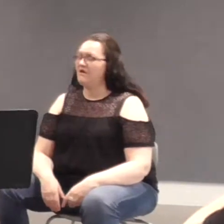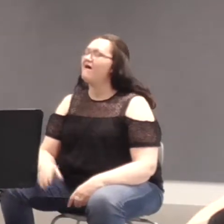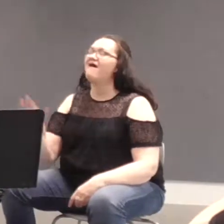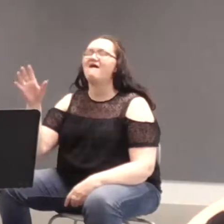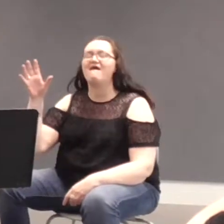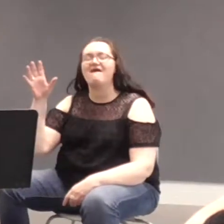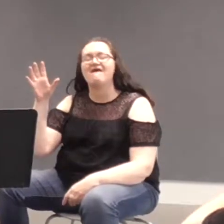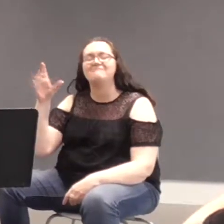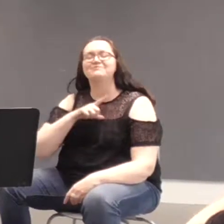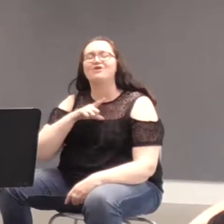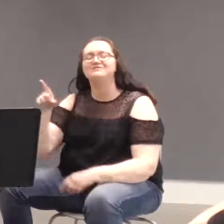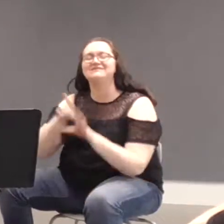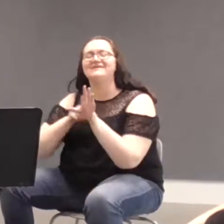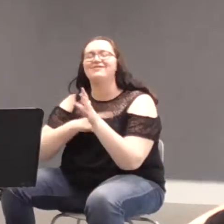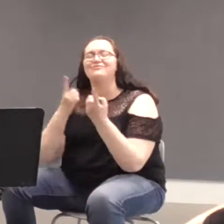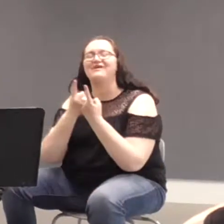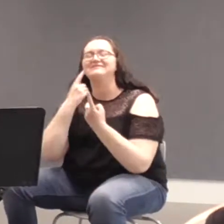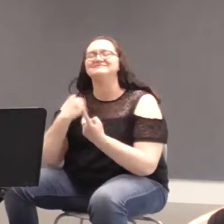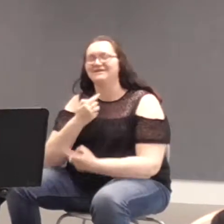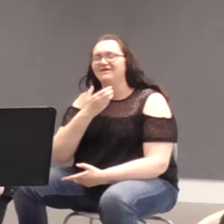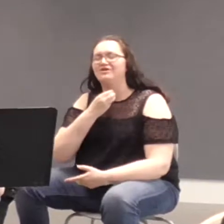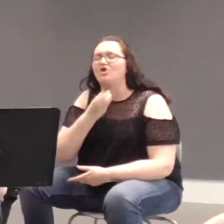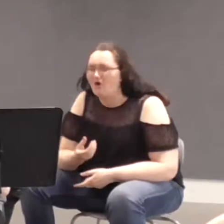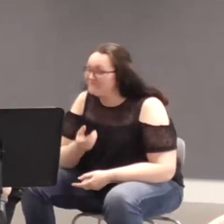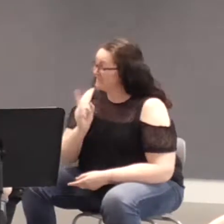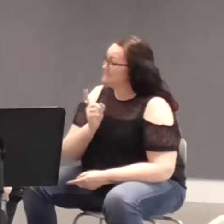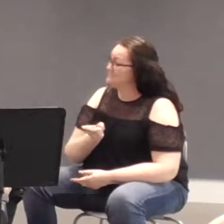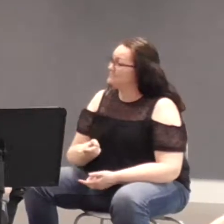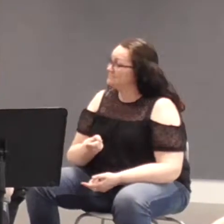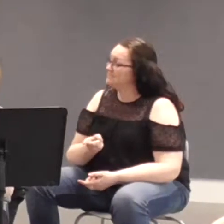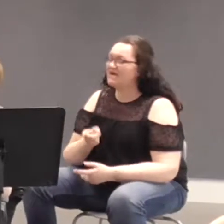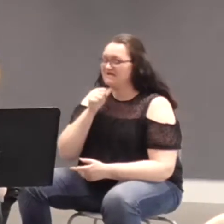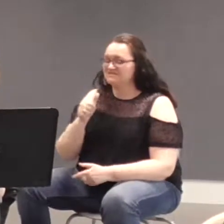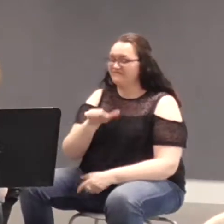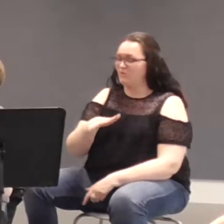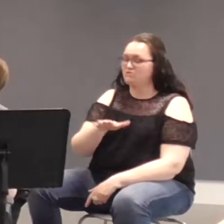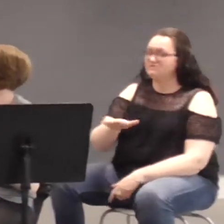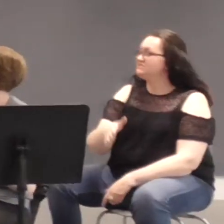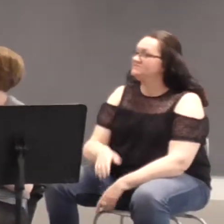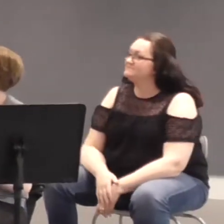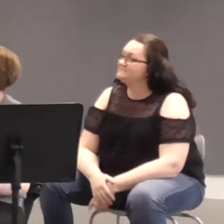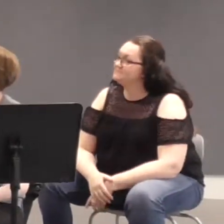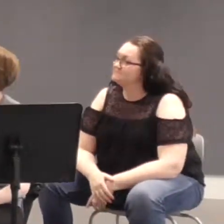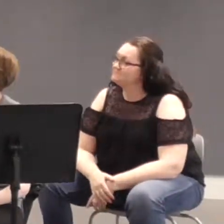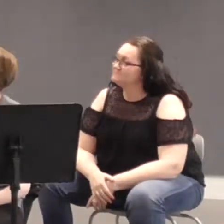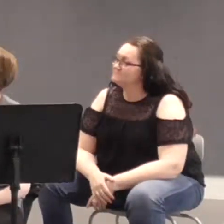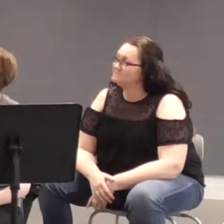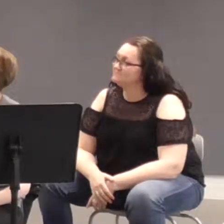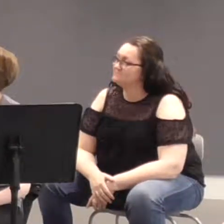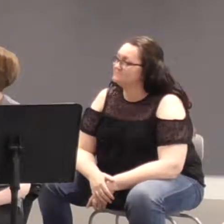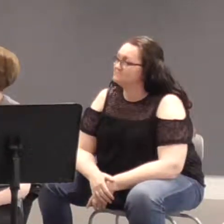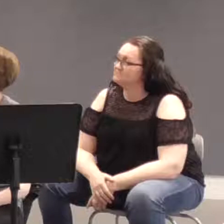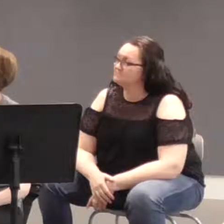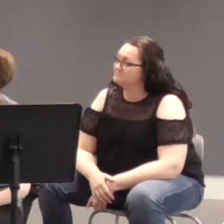Yeah. Oh, this is the yellow thing that popped up yesterday. It didn't work. No, I've got watch,